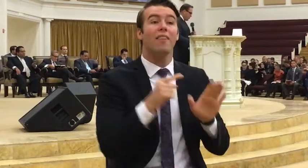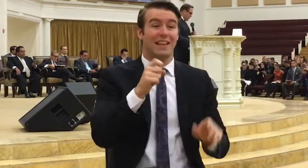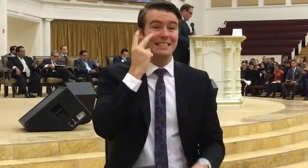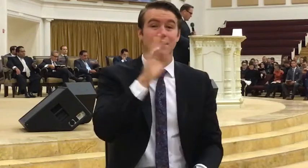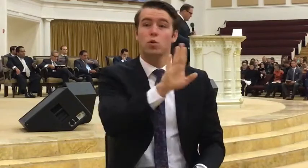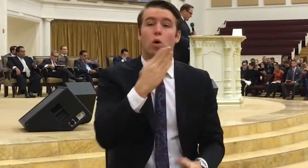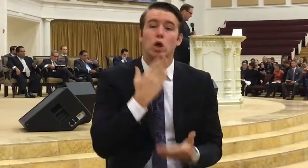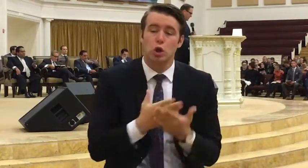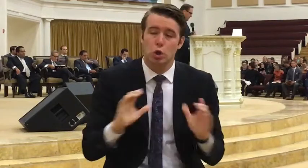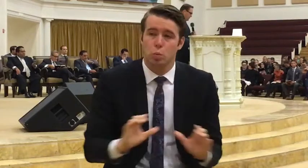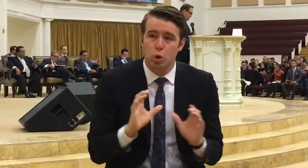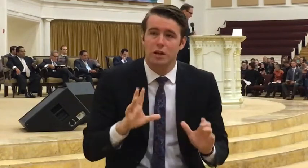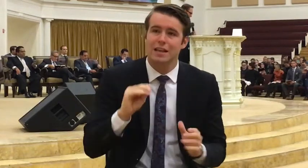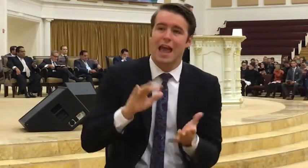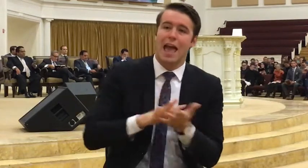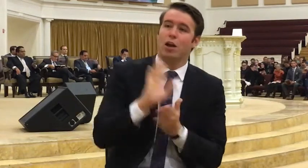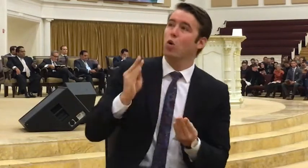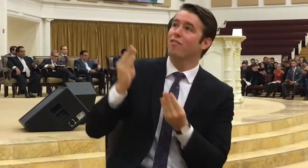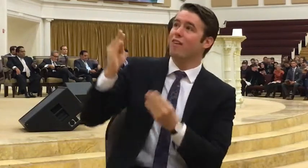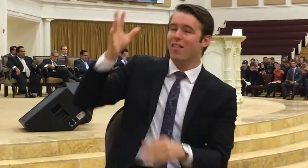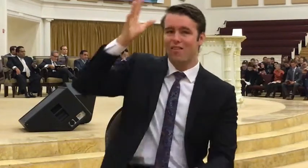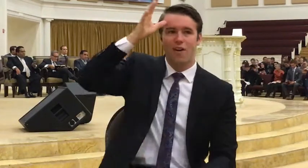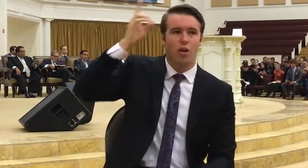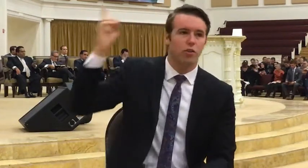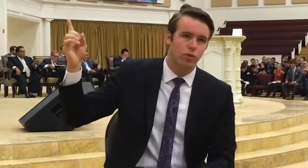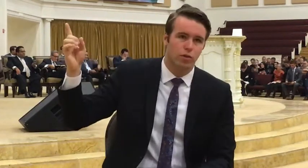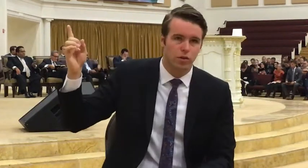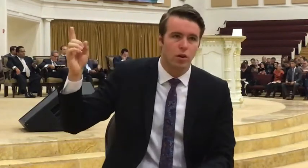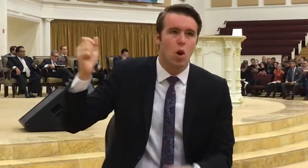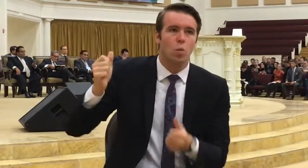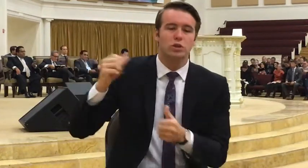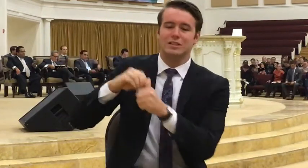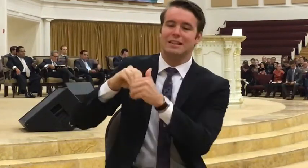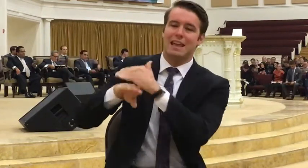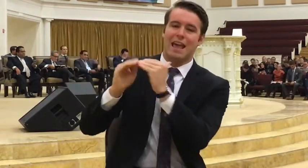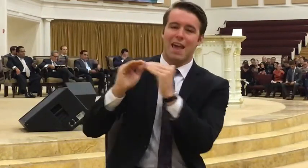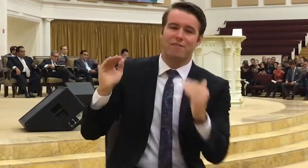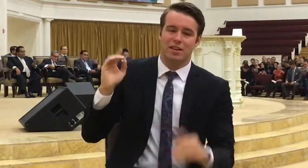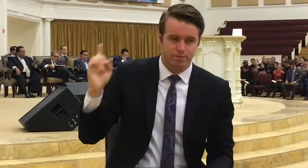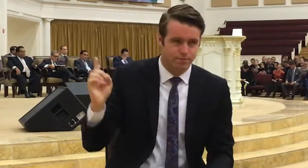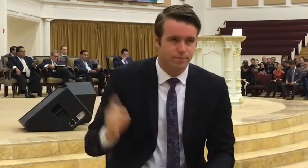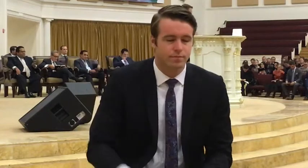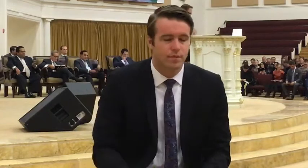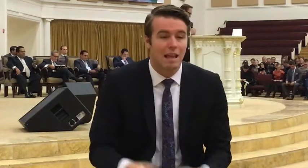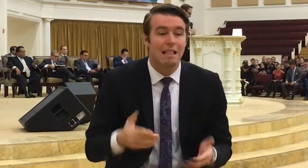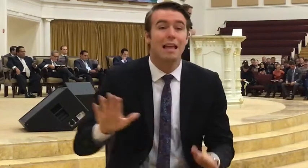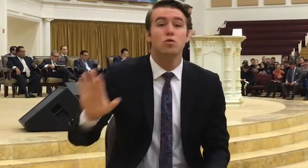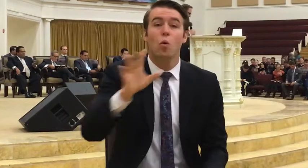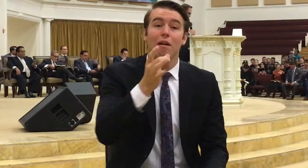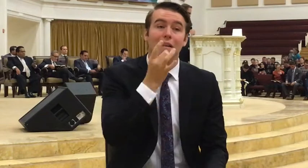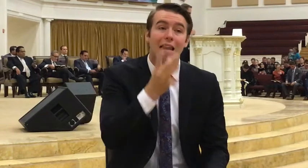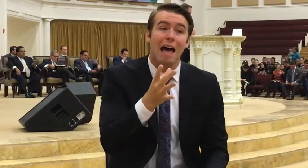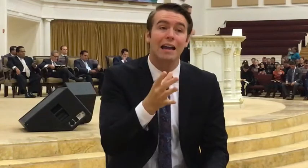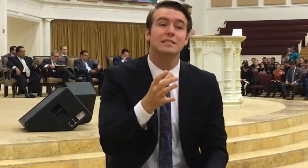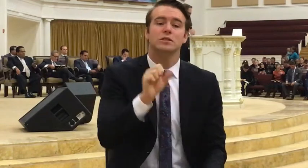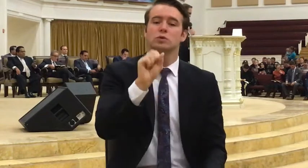good works and glorify your Father which is in heaven. Let your light